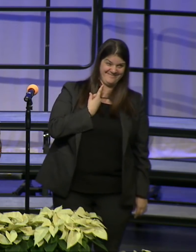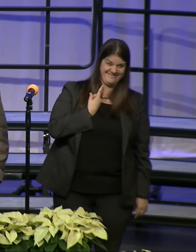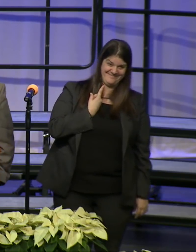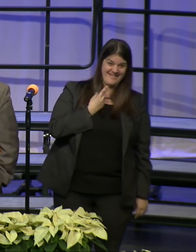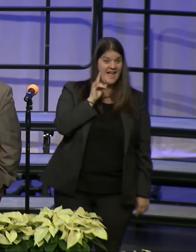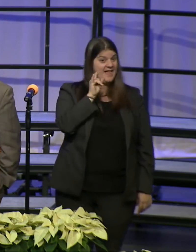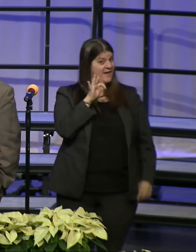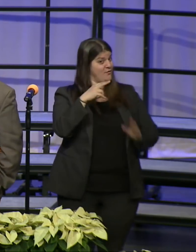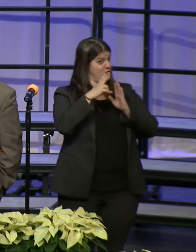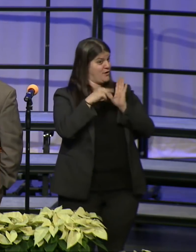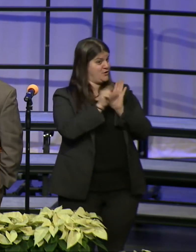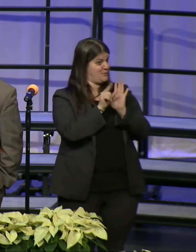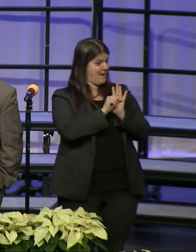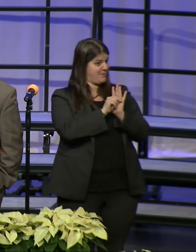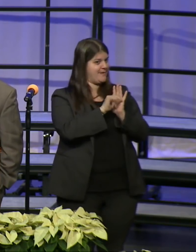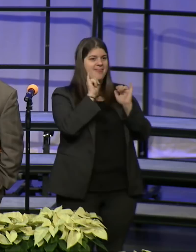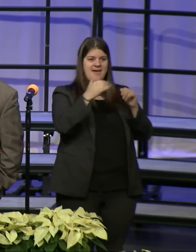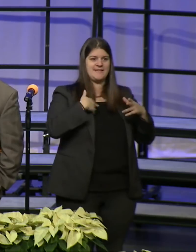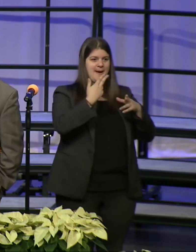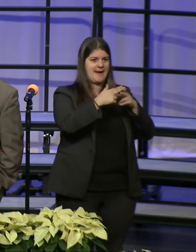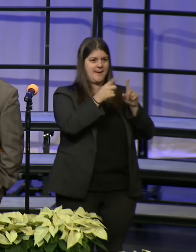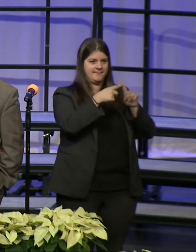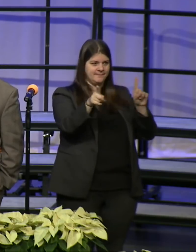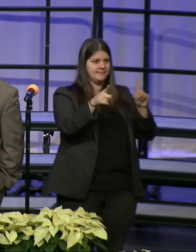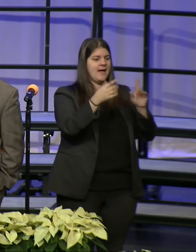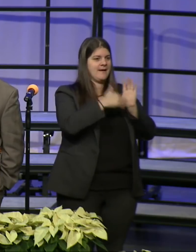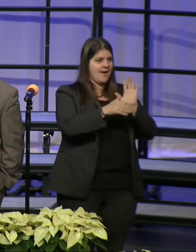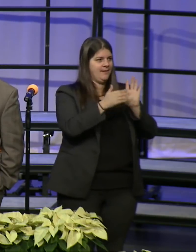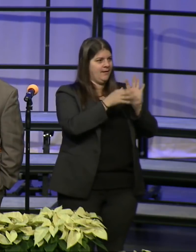Especially if you read the newspaper. So